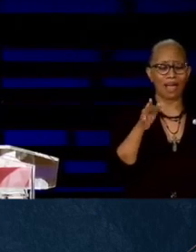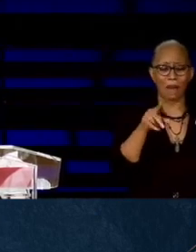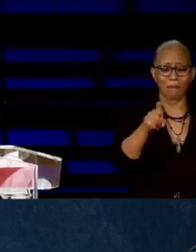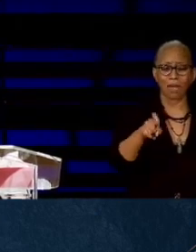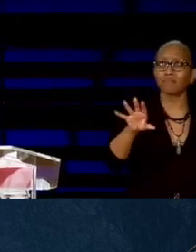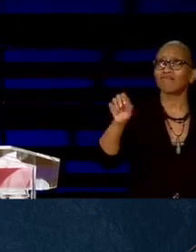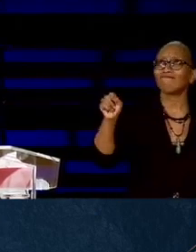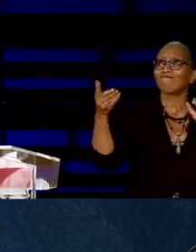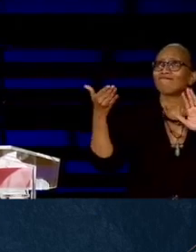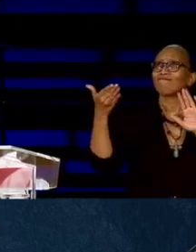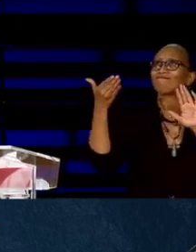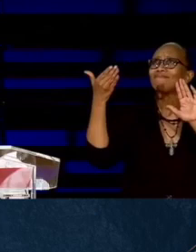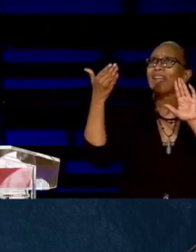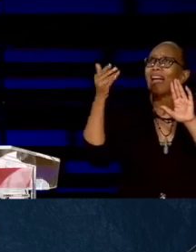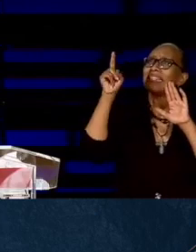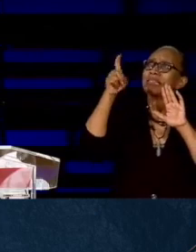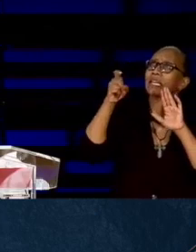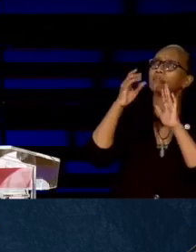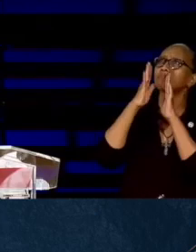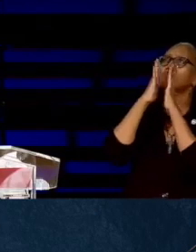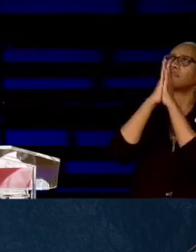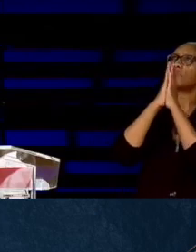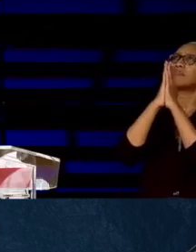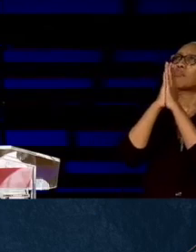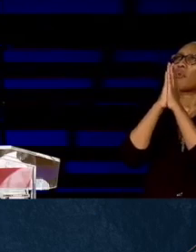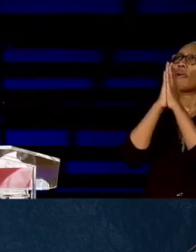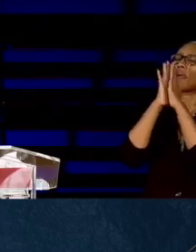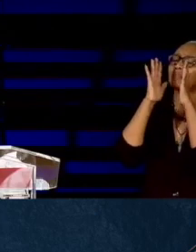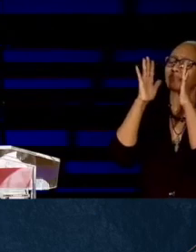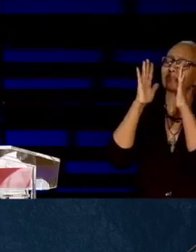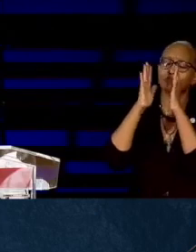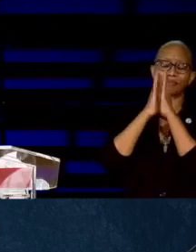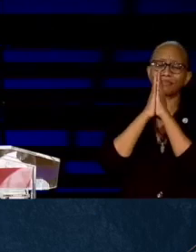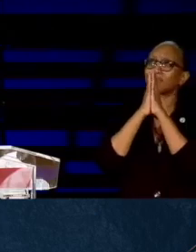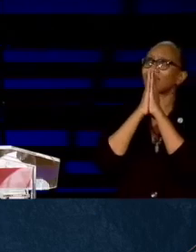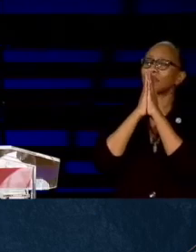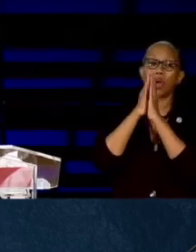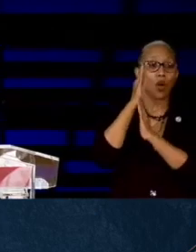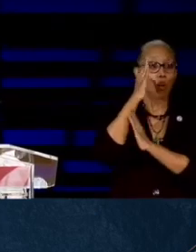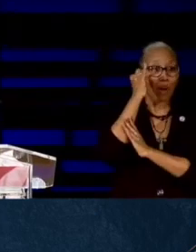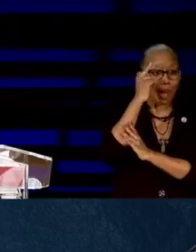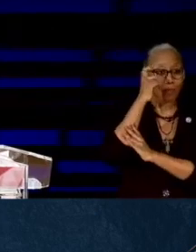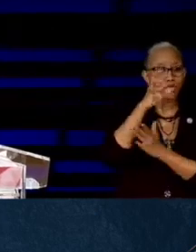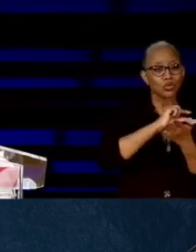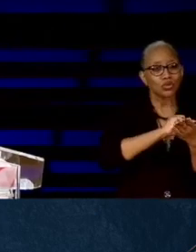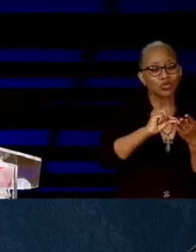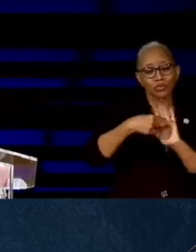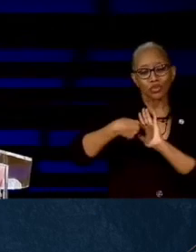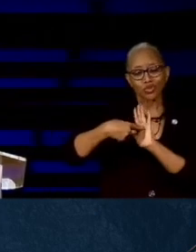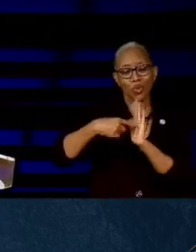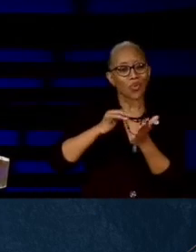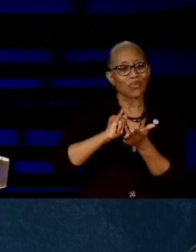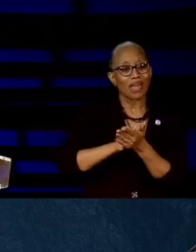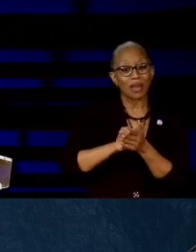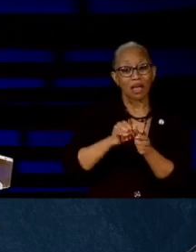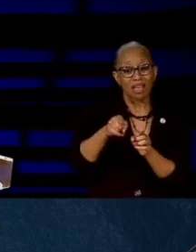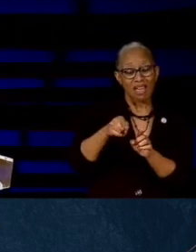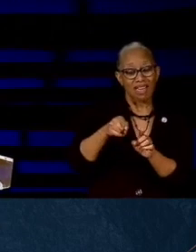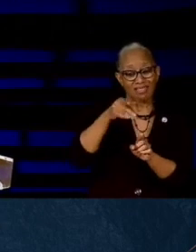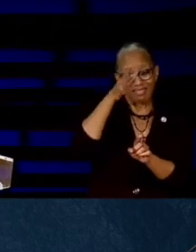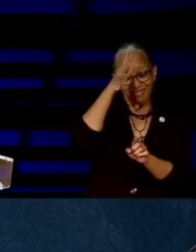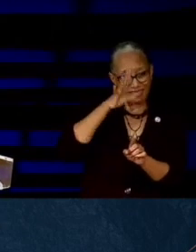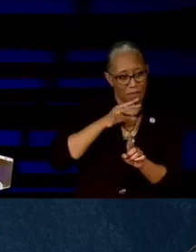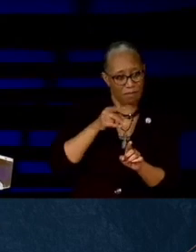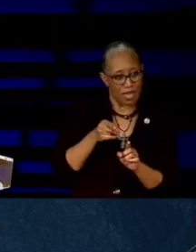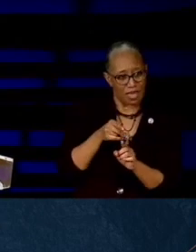get into the place of prayer. Because the text said that as he